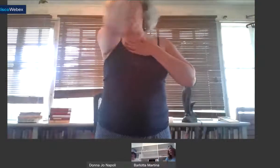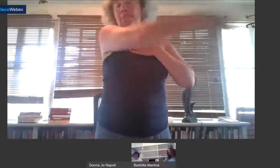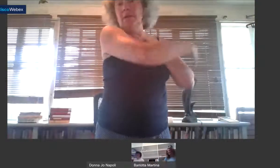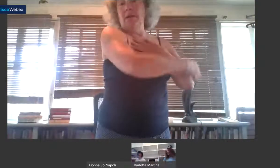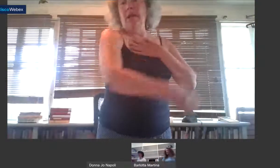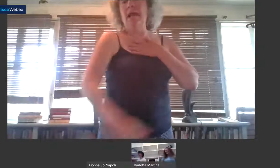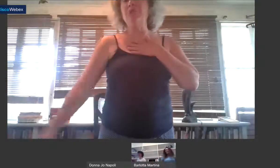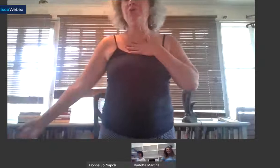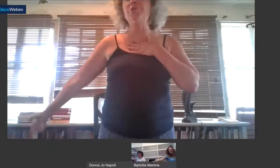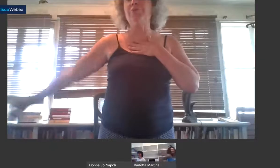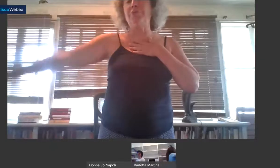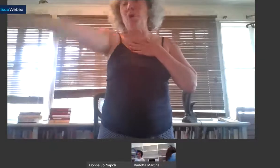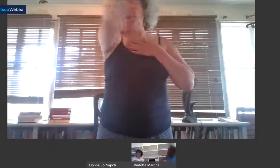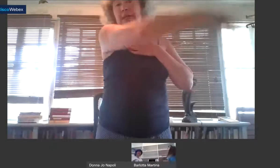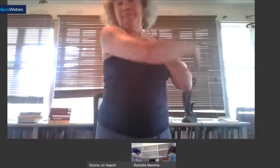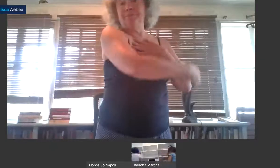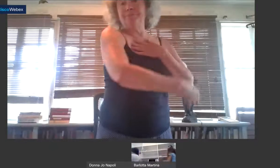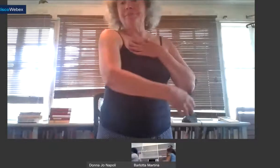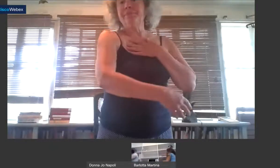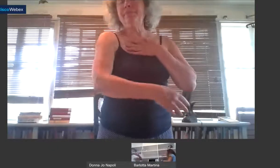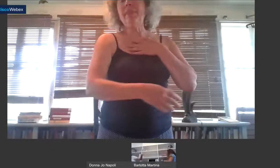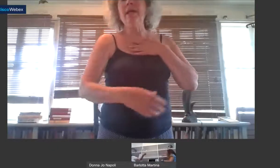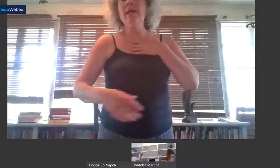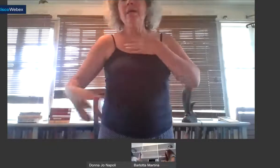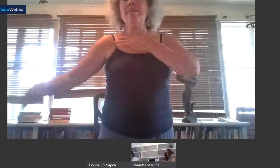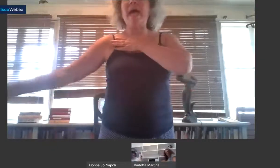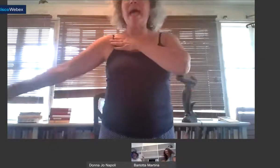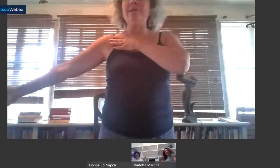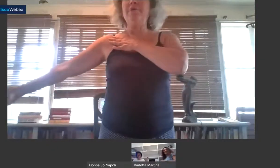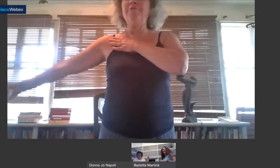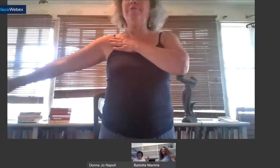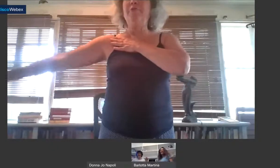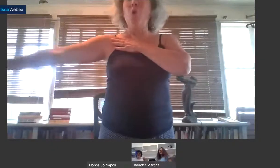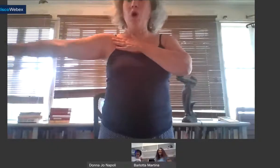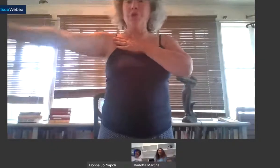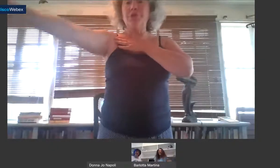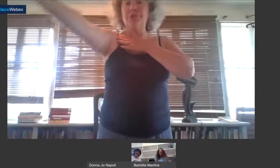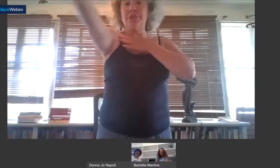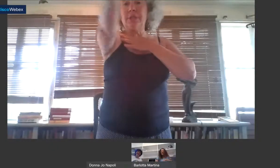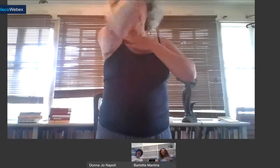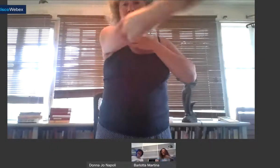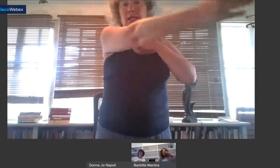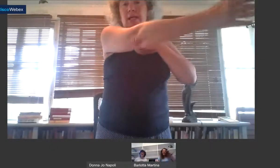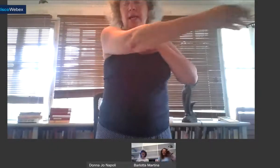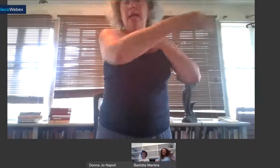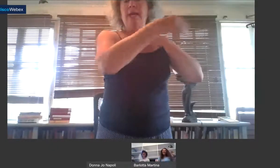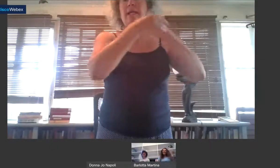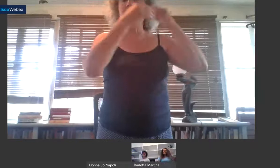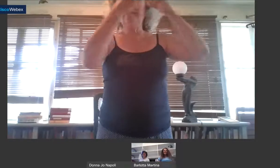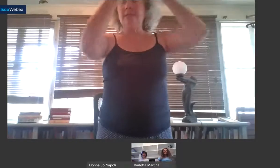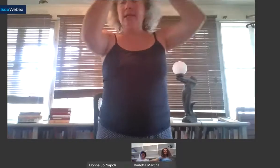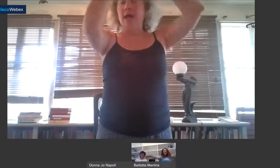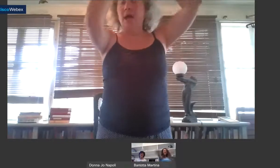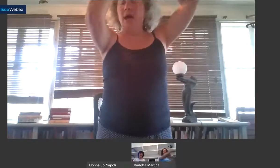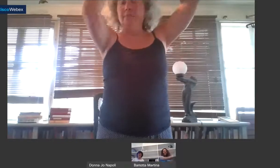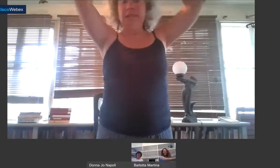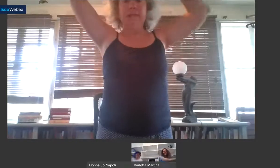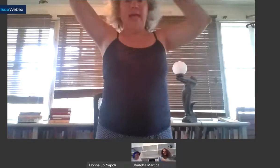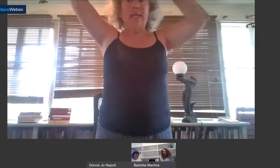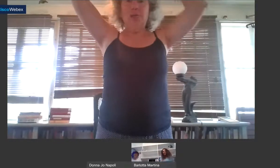arm, as you throw it, that force is, it's like you